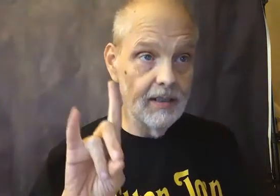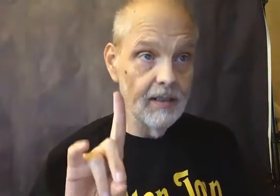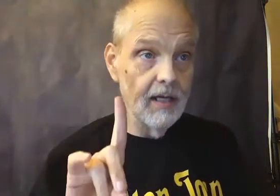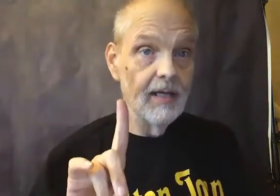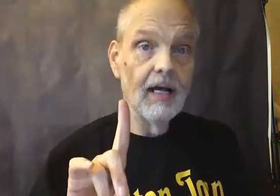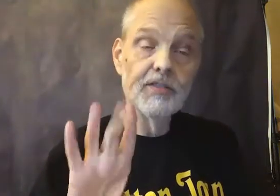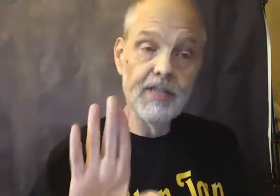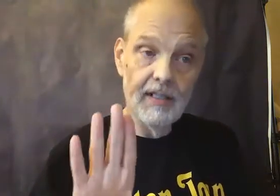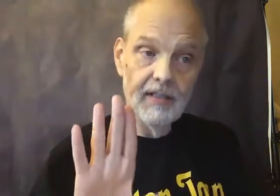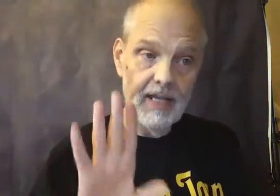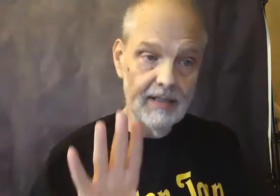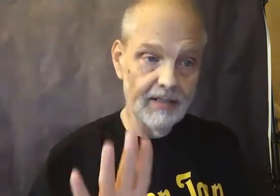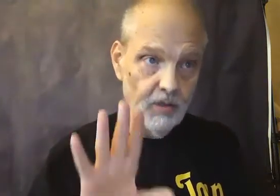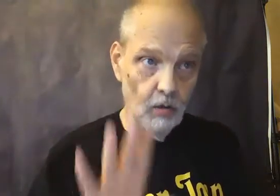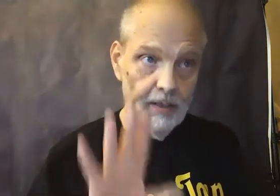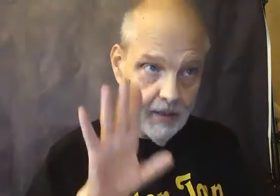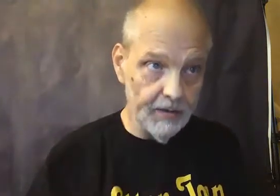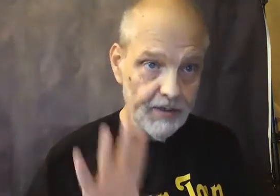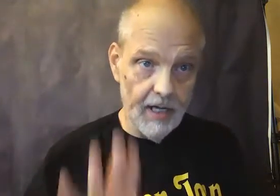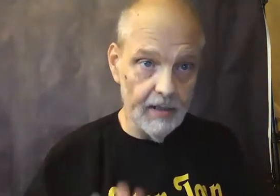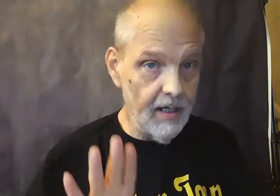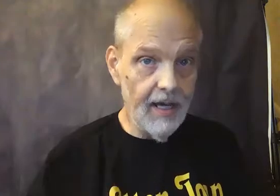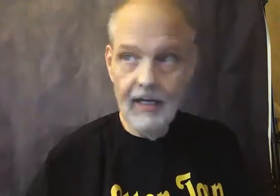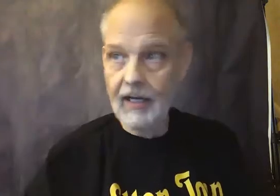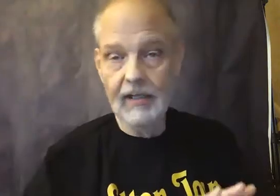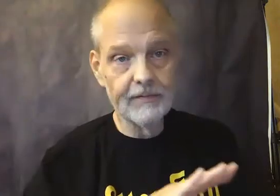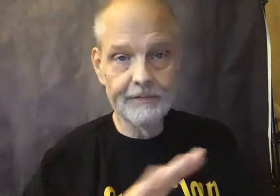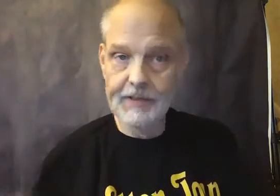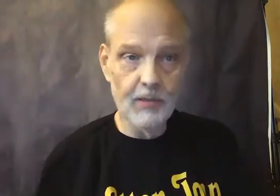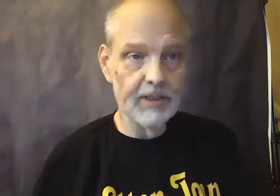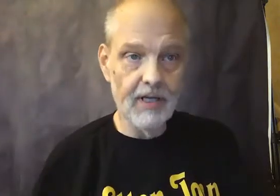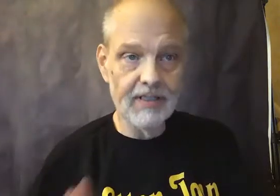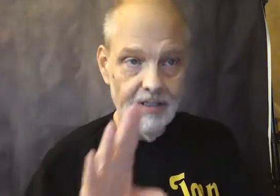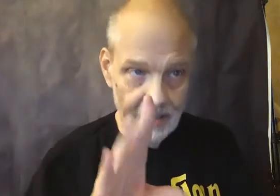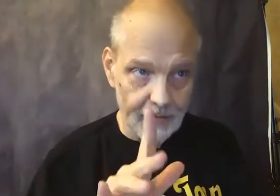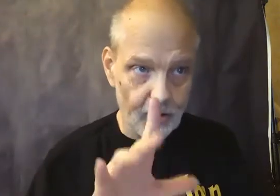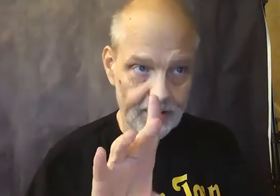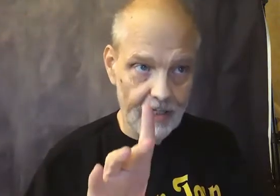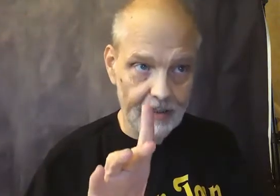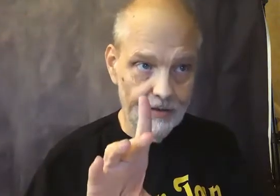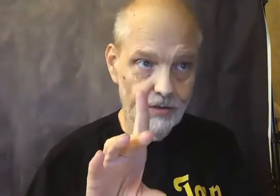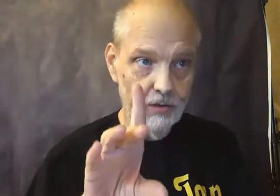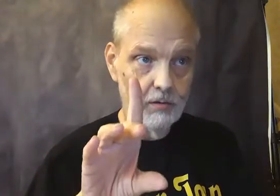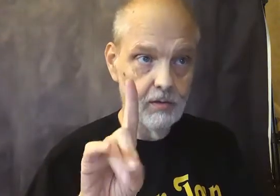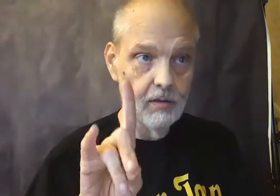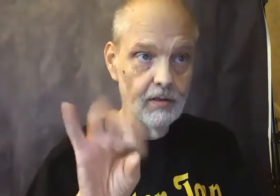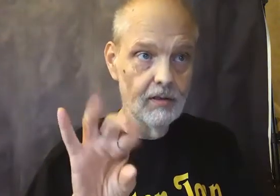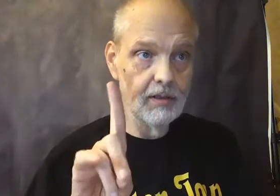Did understand that that's totally an English sign, and if somebody signs did, they're going to sign English to you.